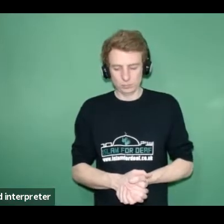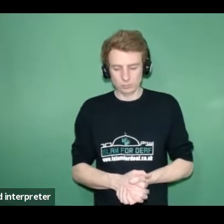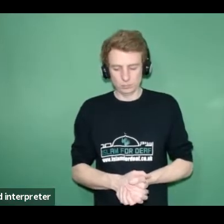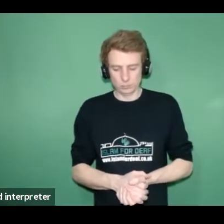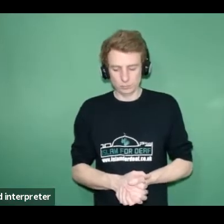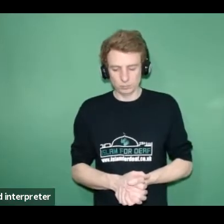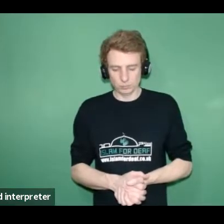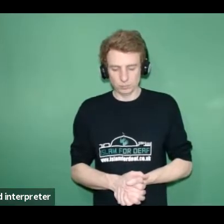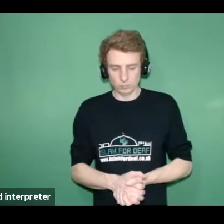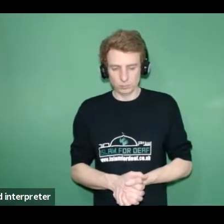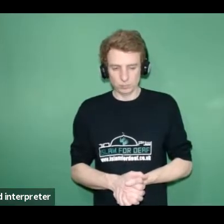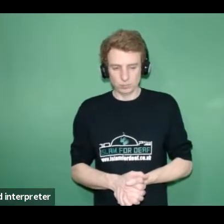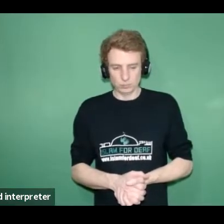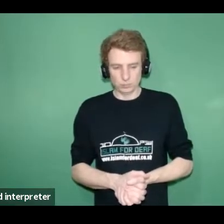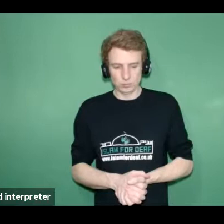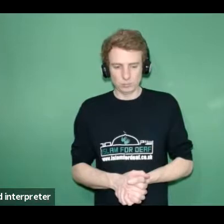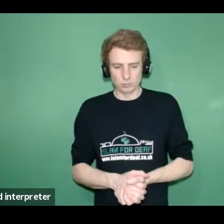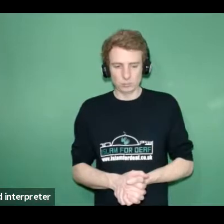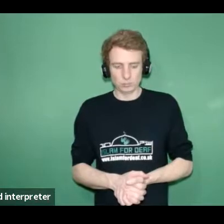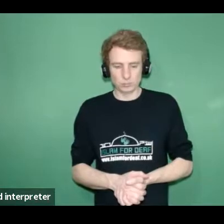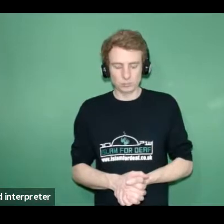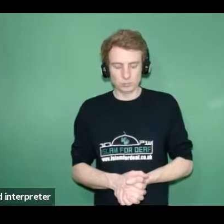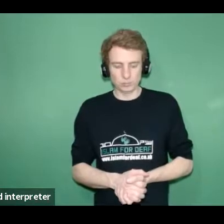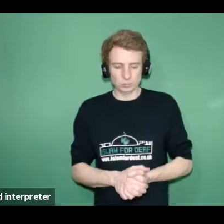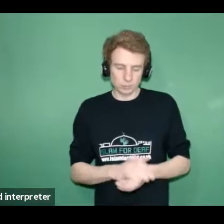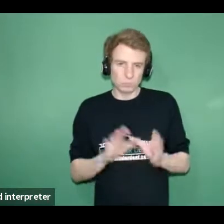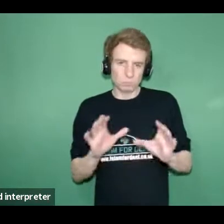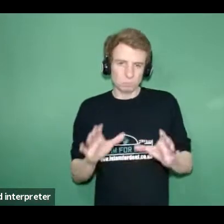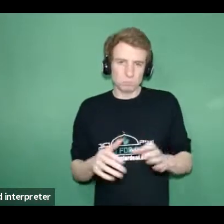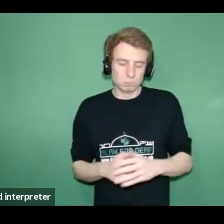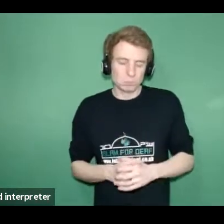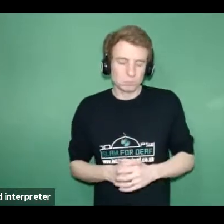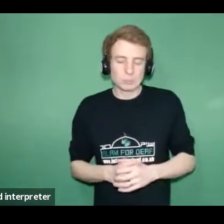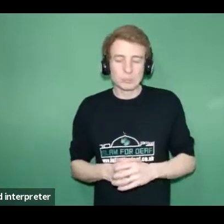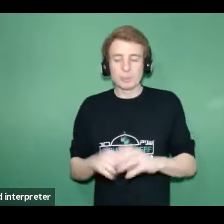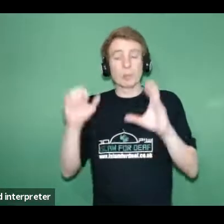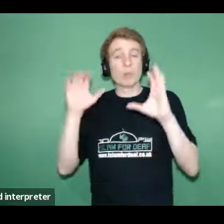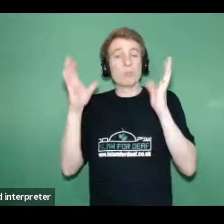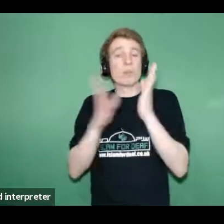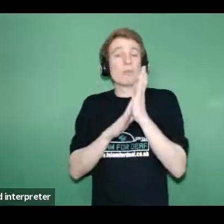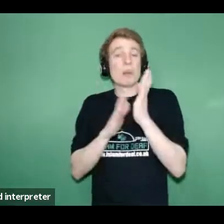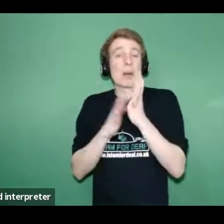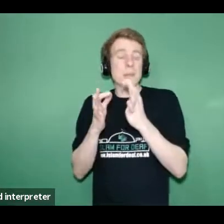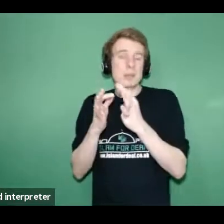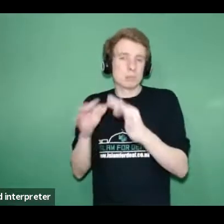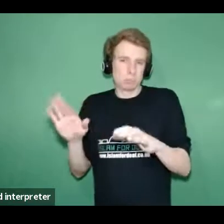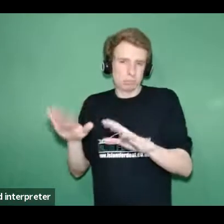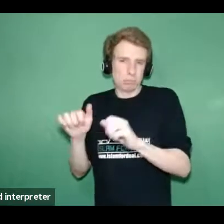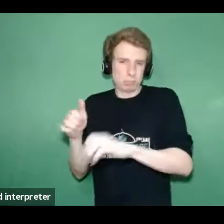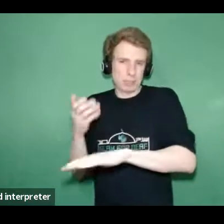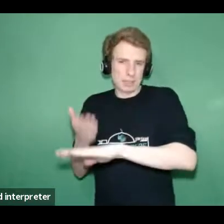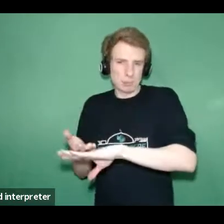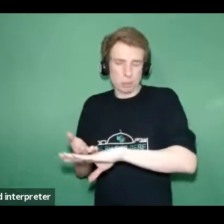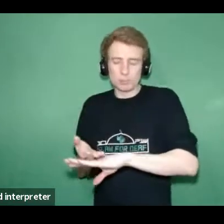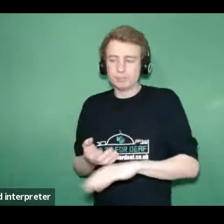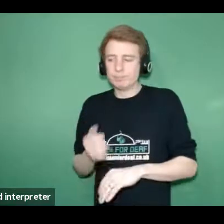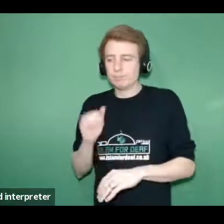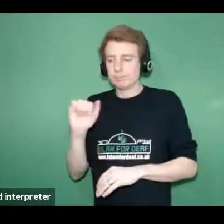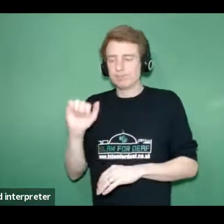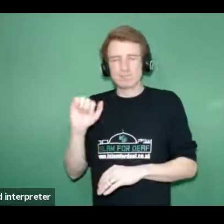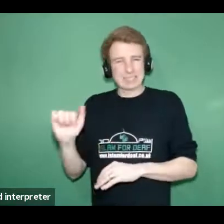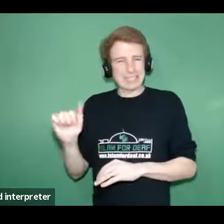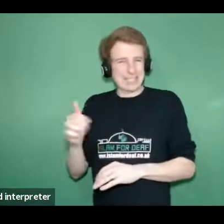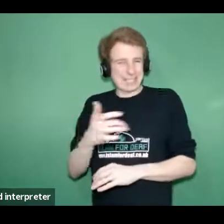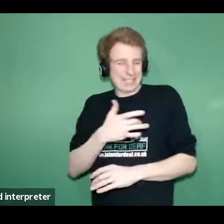So the Prophet, to move on to the next point, the Prophet, peace and blessings be upon him, his intention and